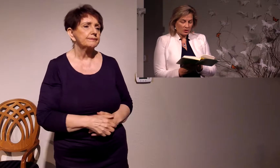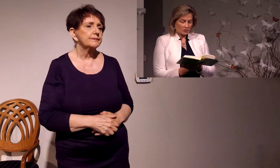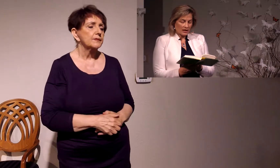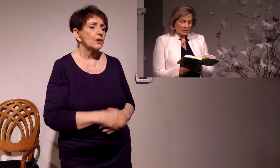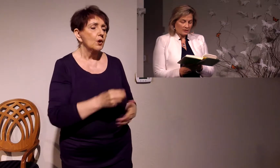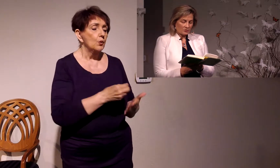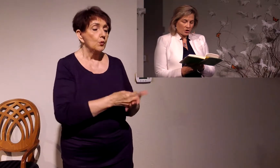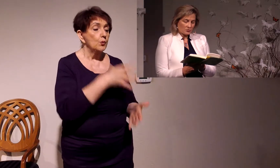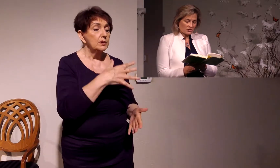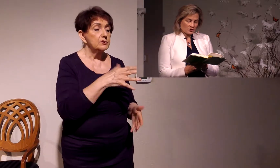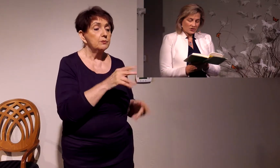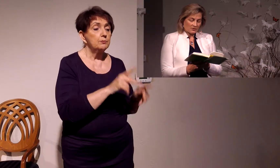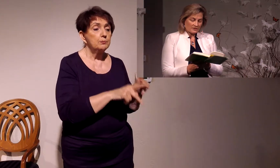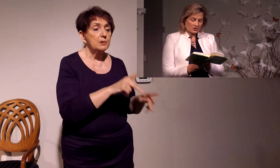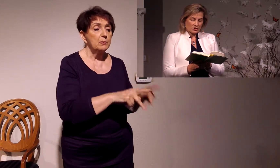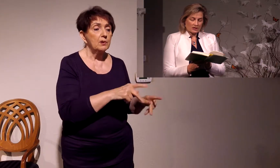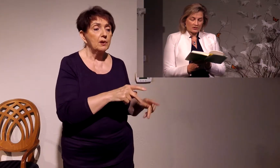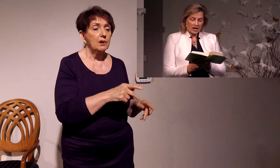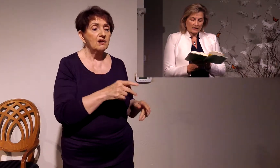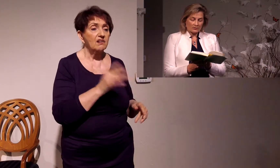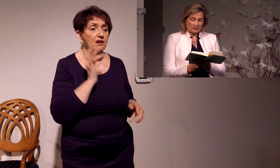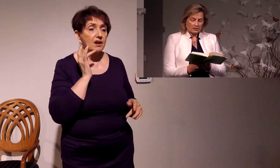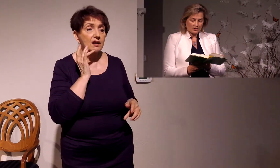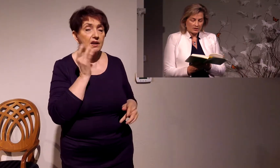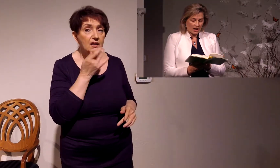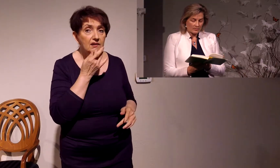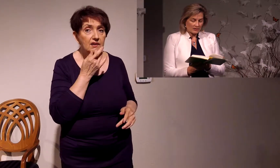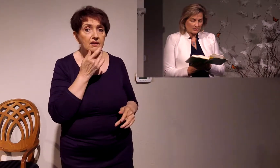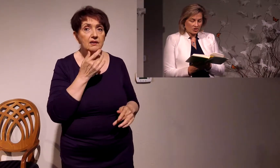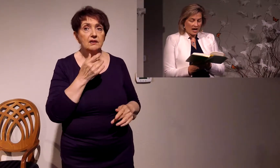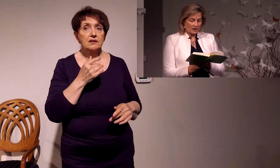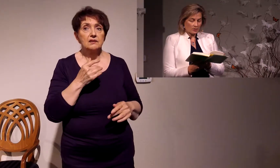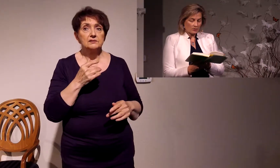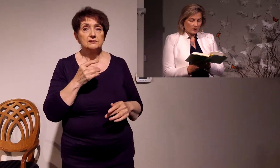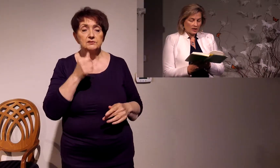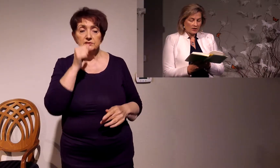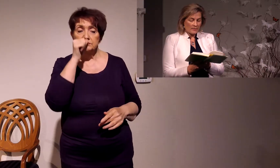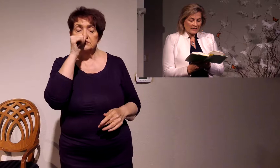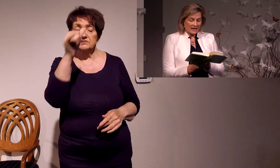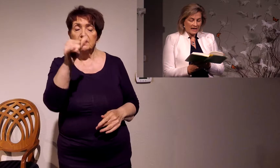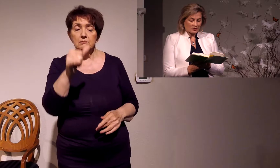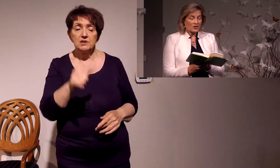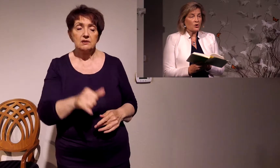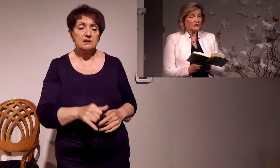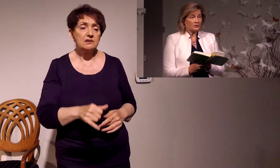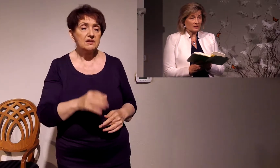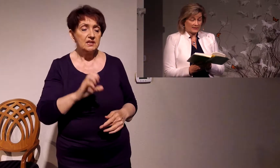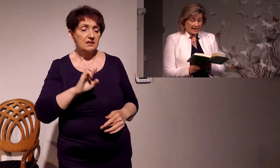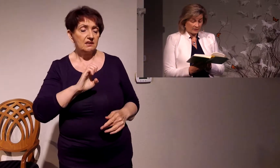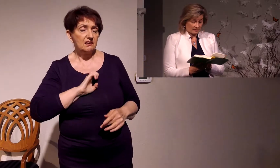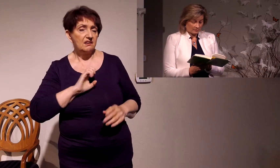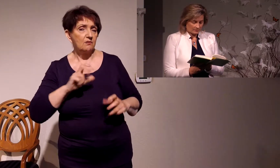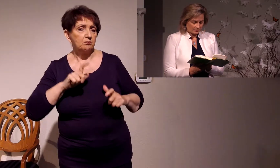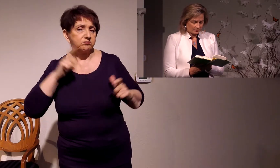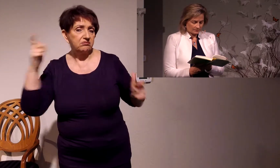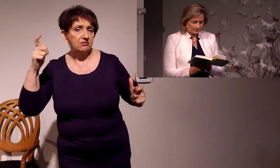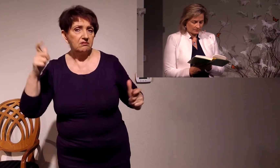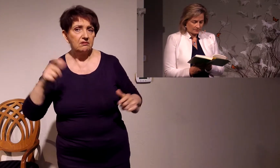Rich people are lucky, gross, selfish, entitled, snobby, shallow, egomaniacs, holier than thou.